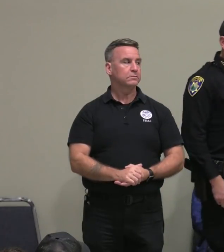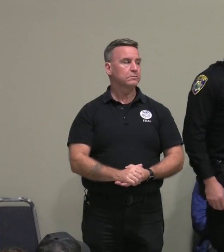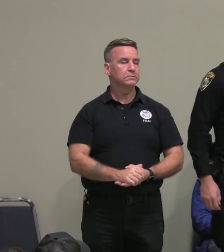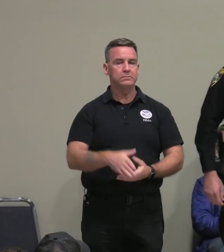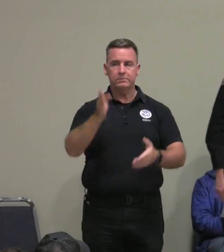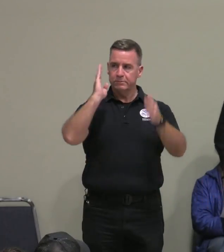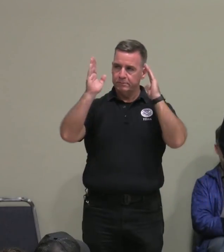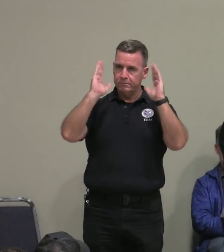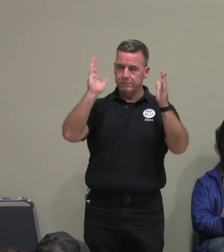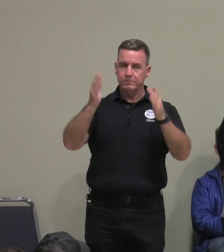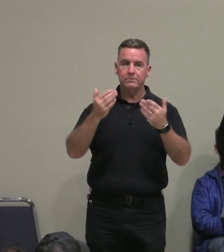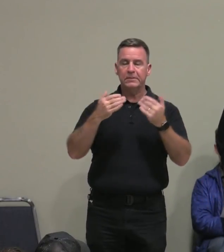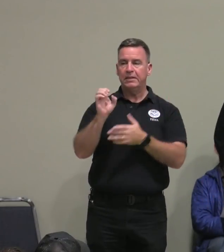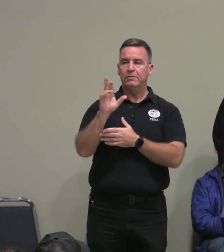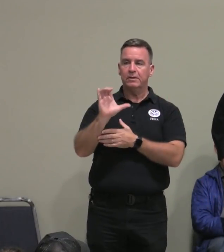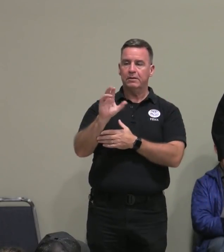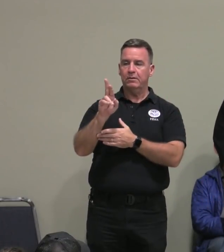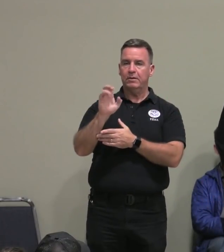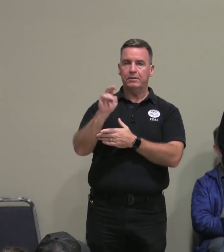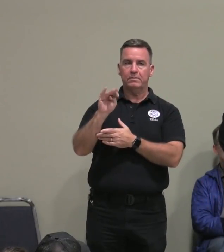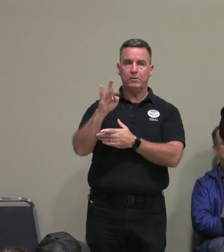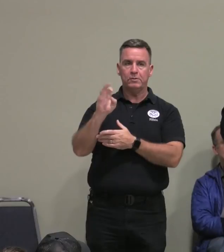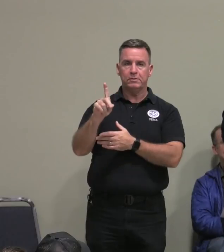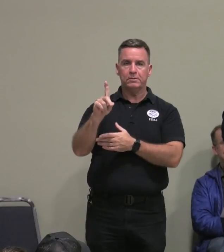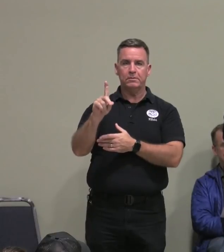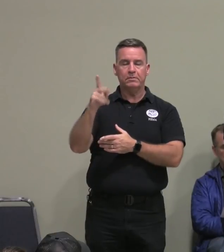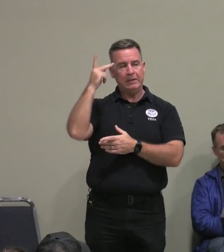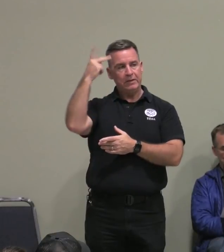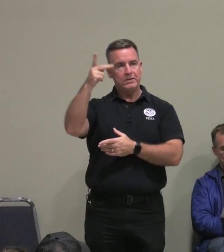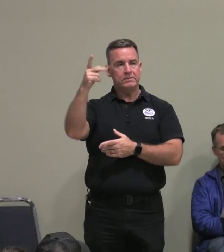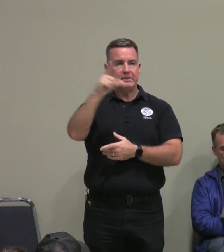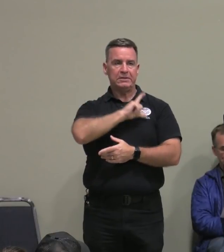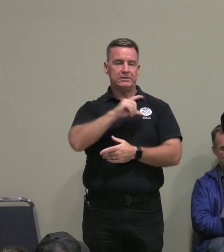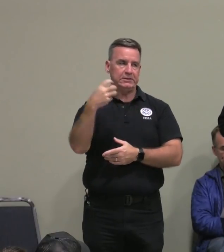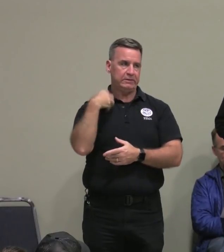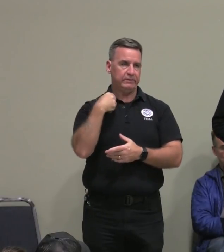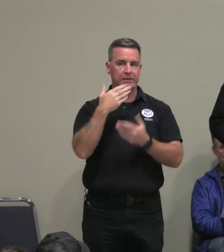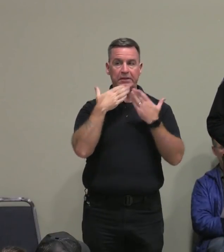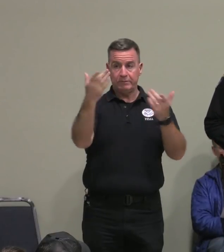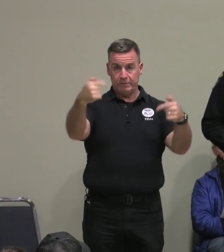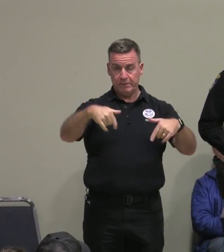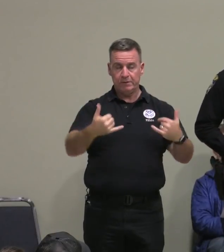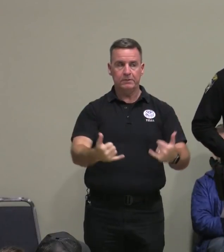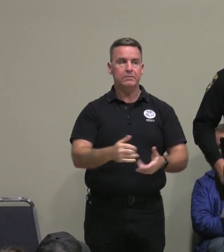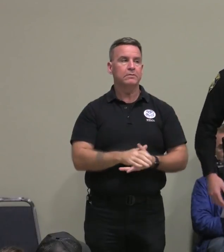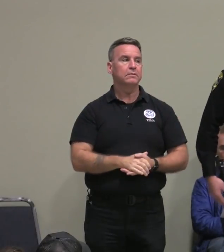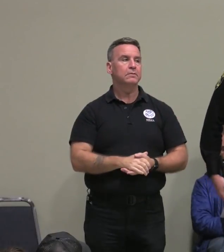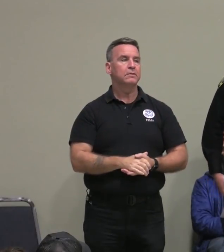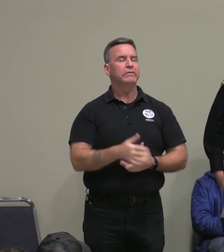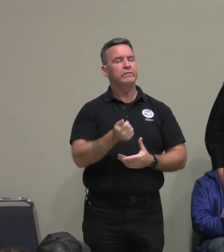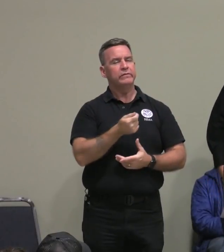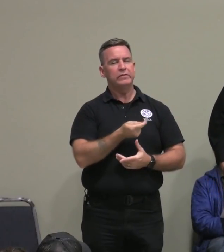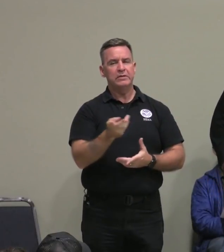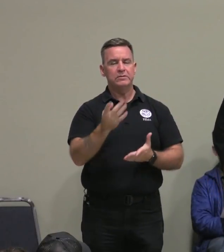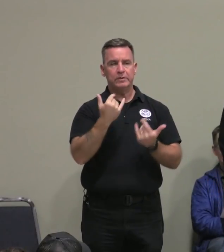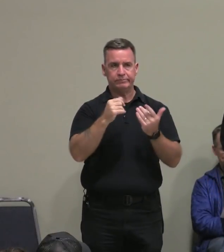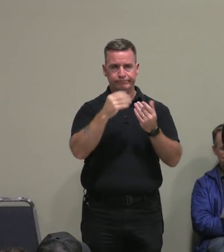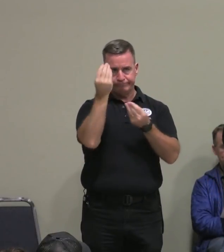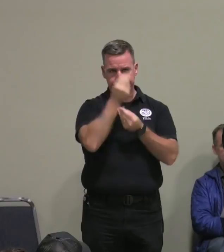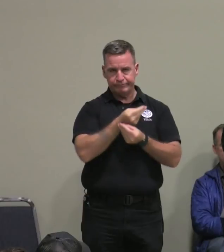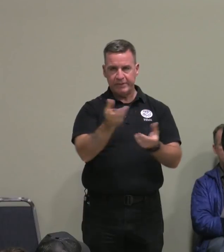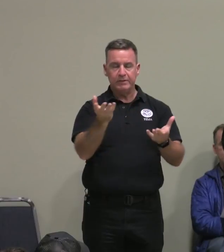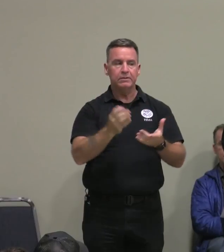Good evening, everyone. My name is Eric Reinbold, the Paradise Police Chief. Thank you for being here tonight. I have a few things that I want to highlight.